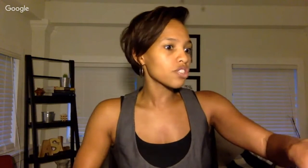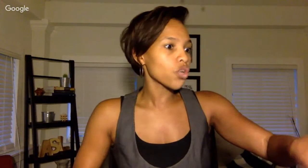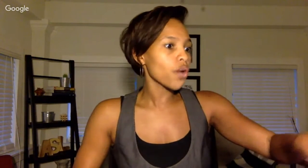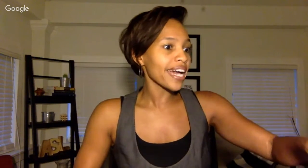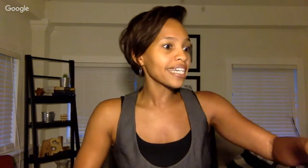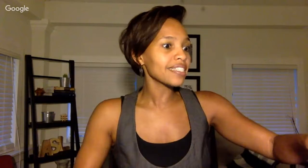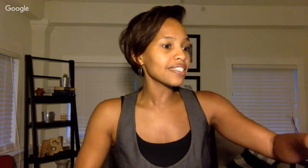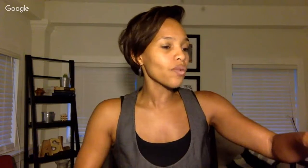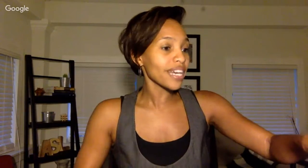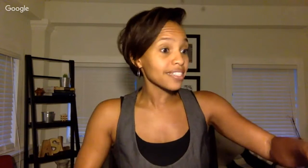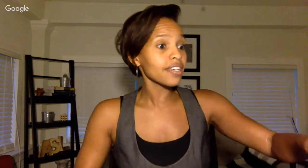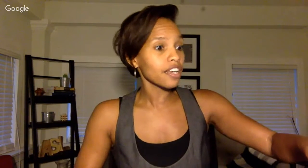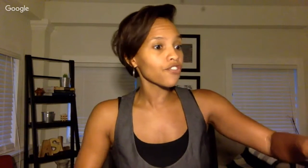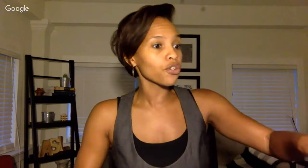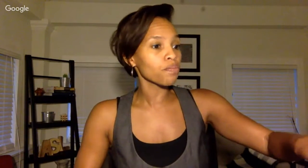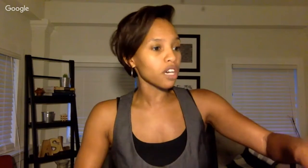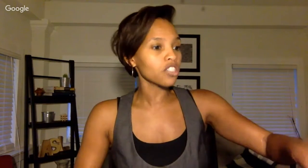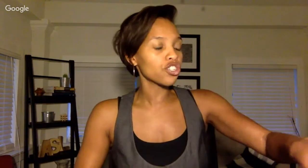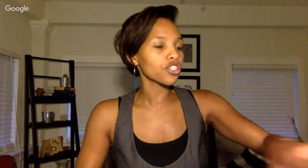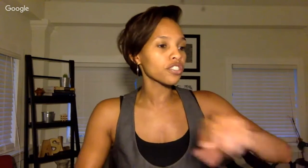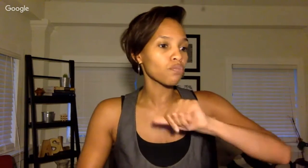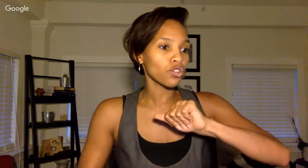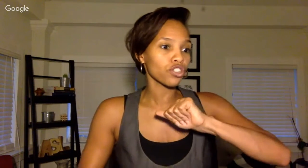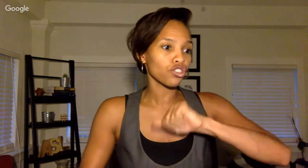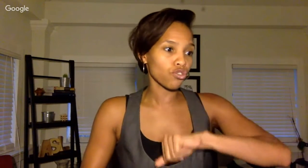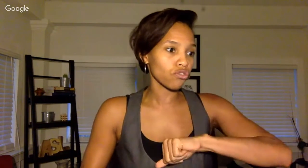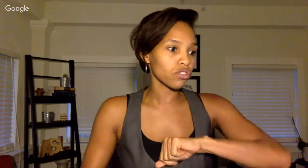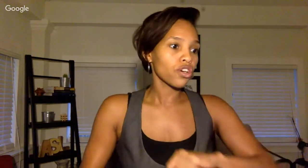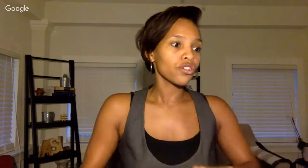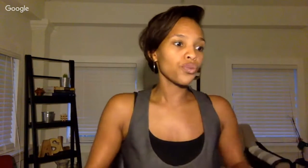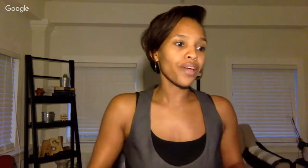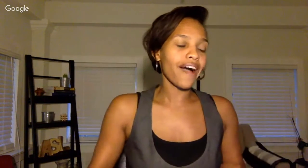so I see if your blood sugar is more controlled. So we have,